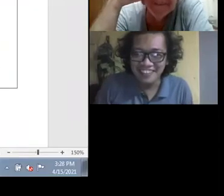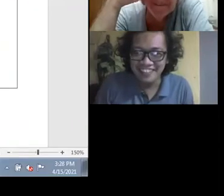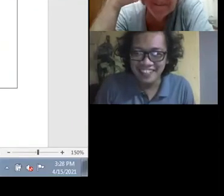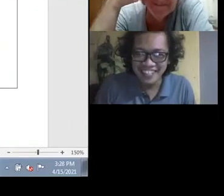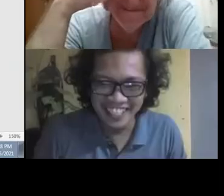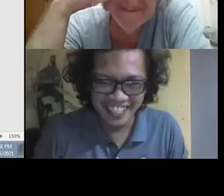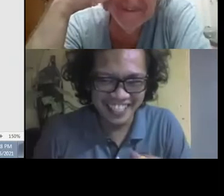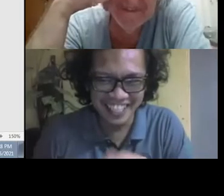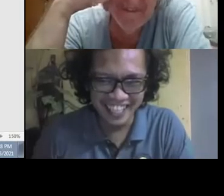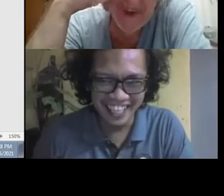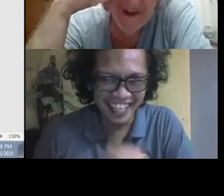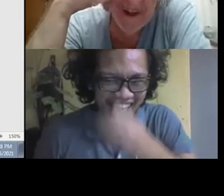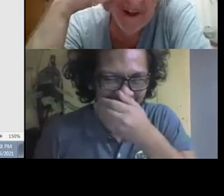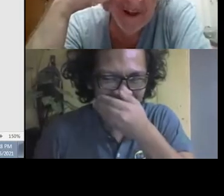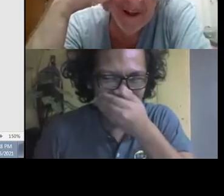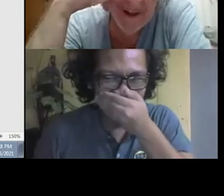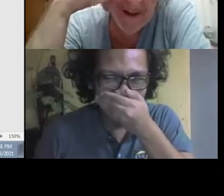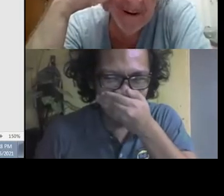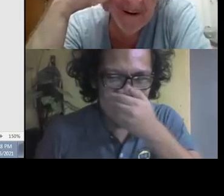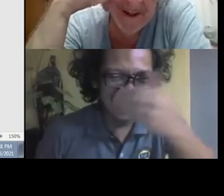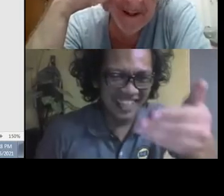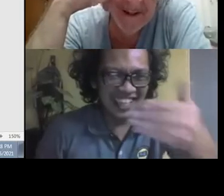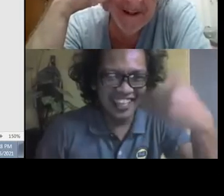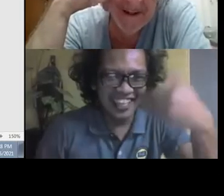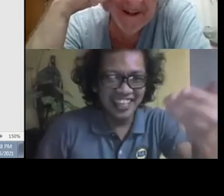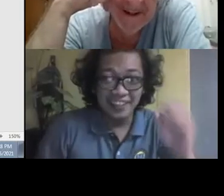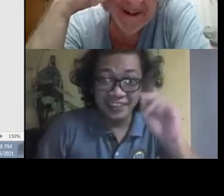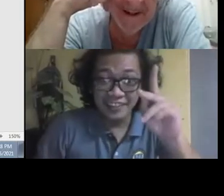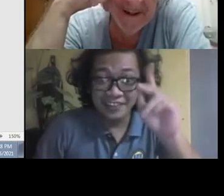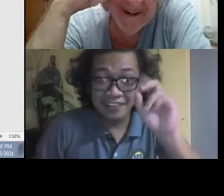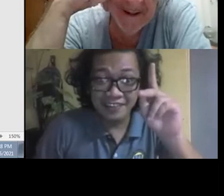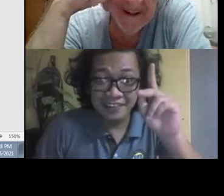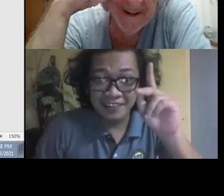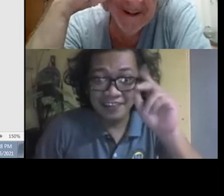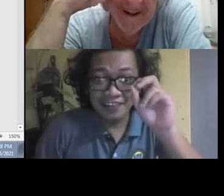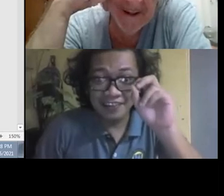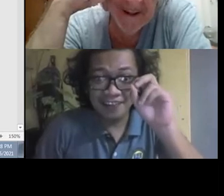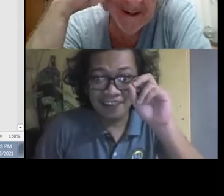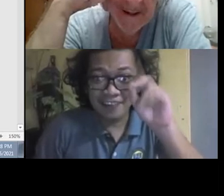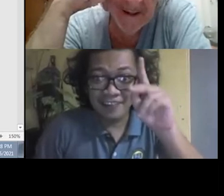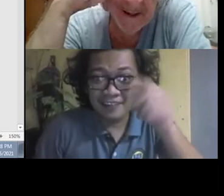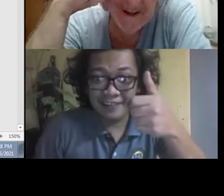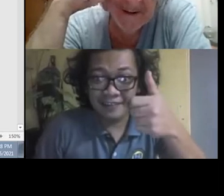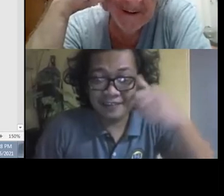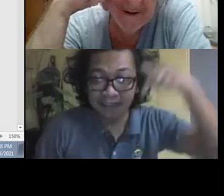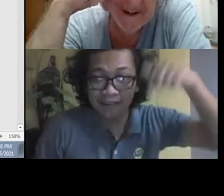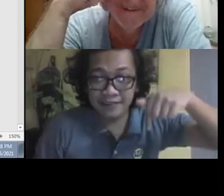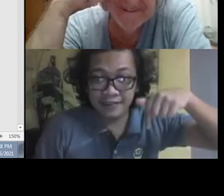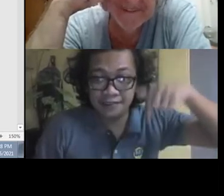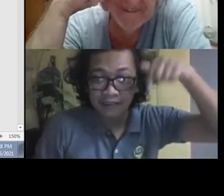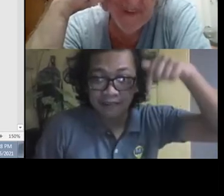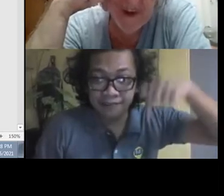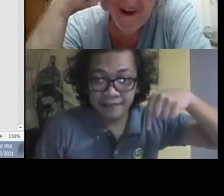It's a little bit frustrating. I'm always wrong. Okay. Okay. All right. Okay. Okay.